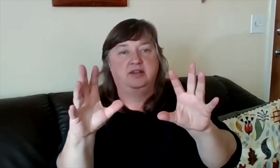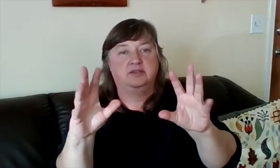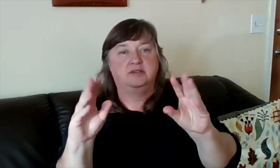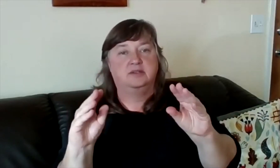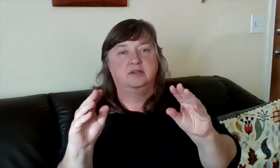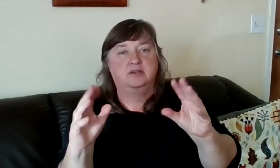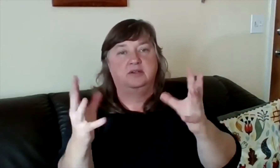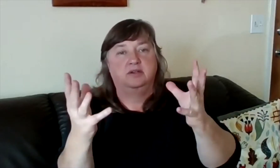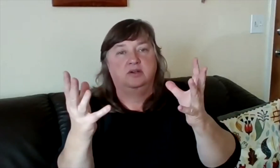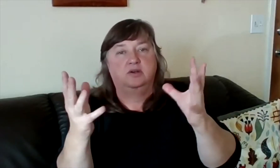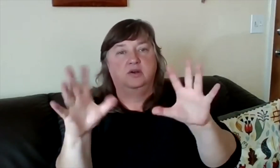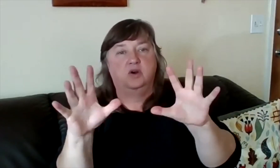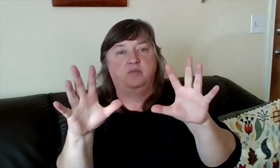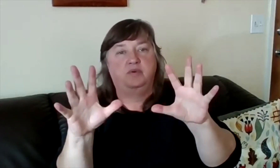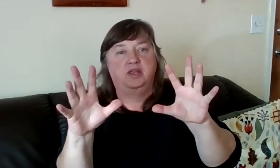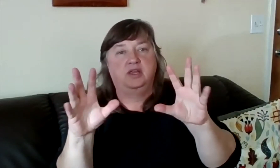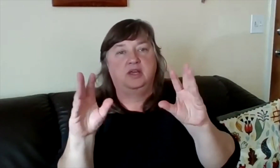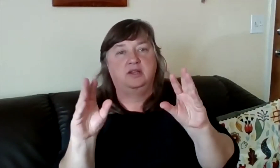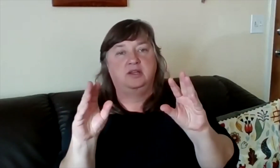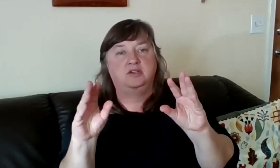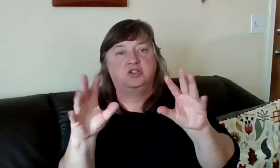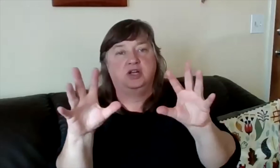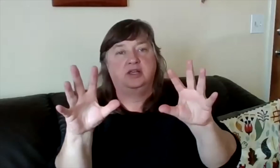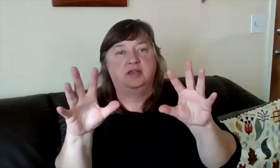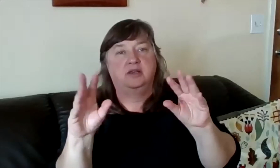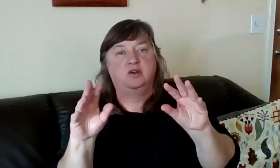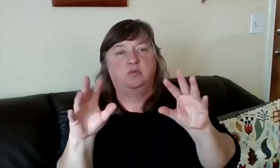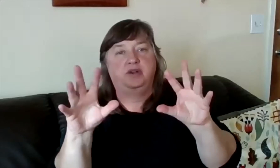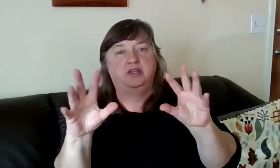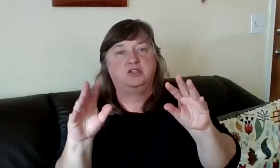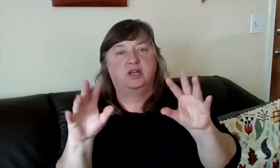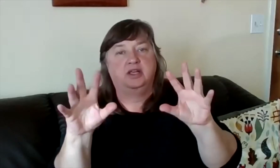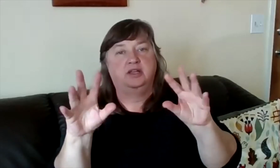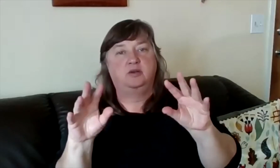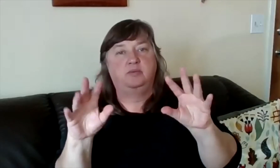hands opening and then shutting and opening and shutting a little bit.